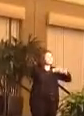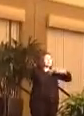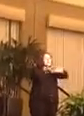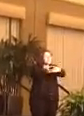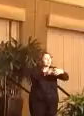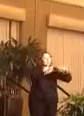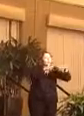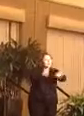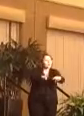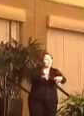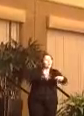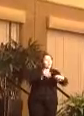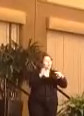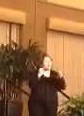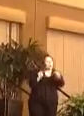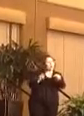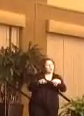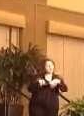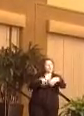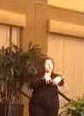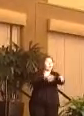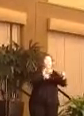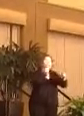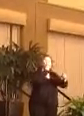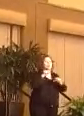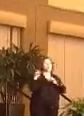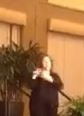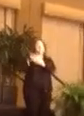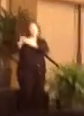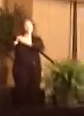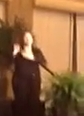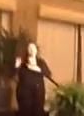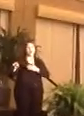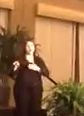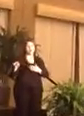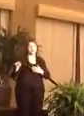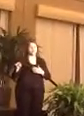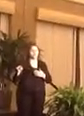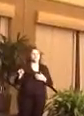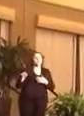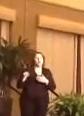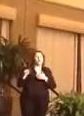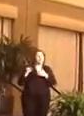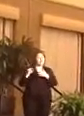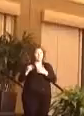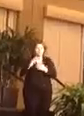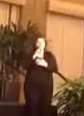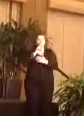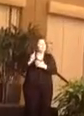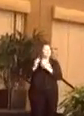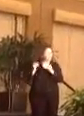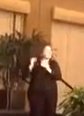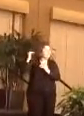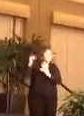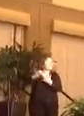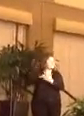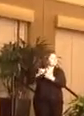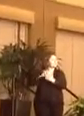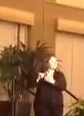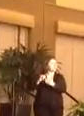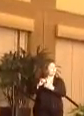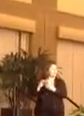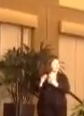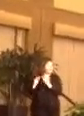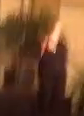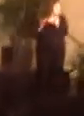to the gay pride parade, which like in New York, it's like even a city as progressive as New York, like straight people by